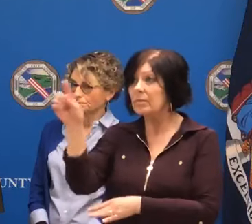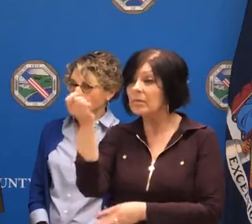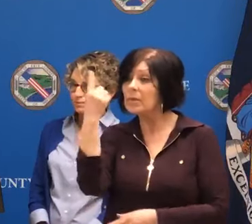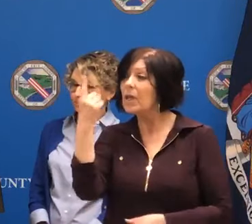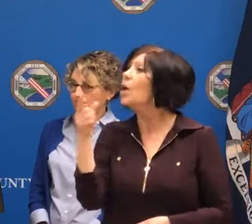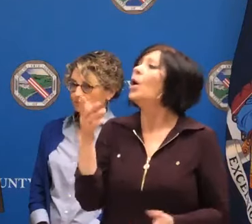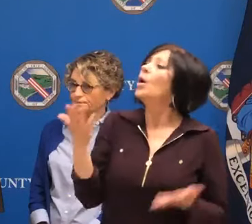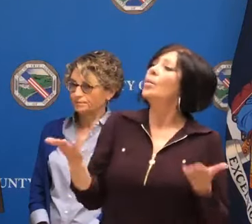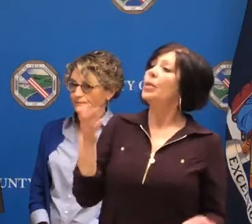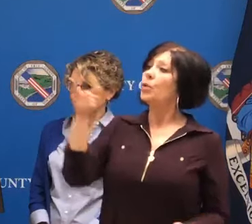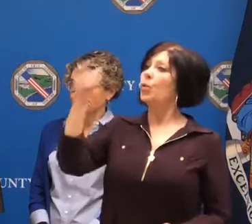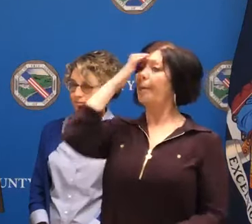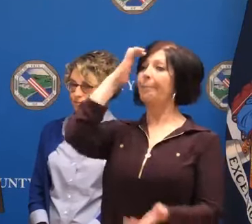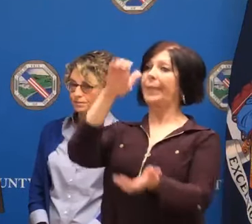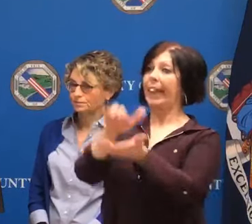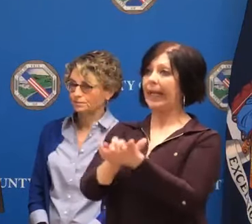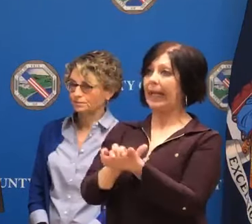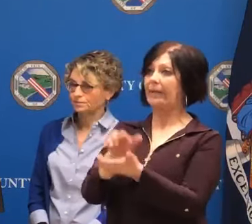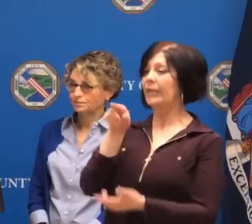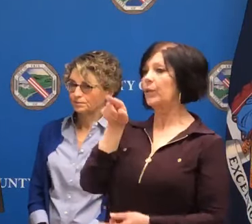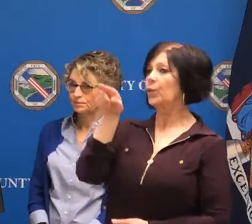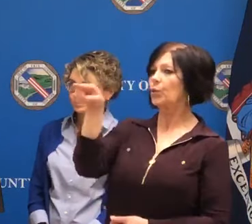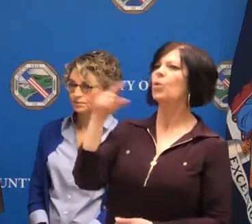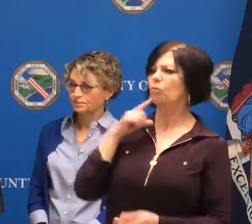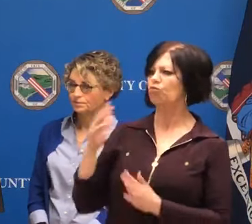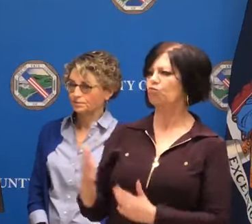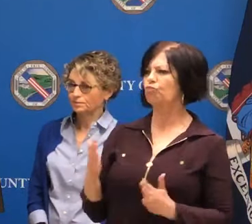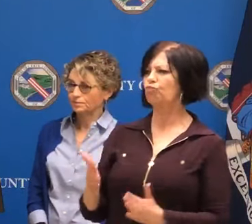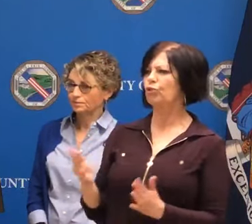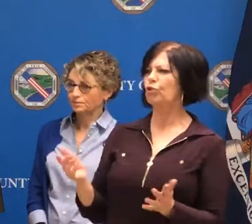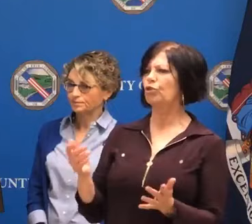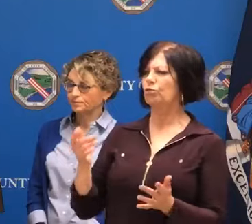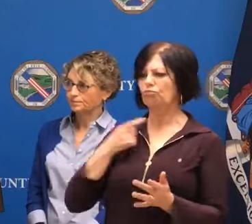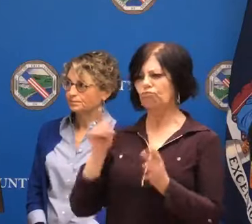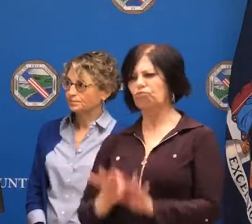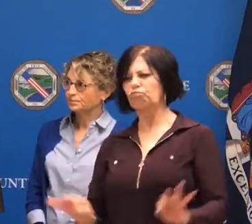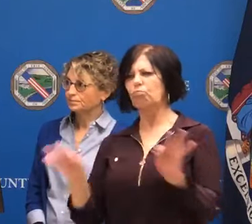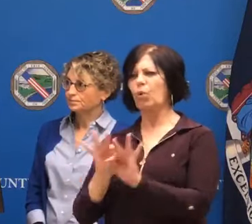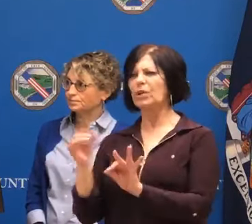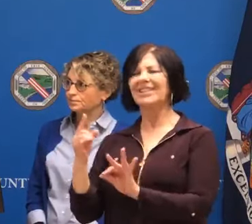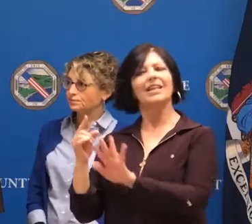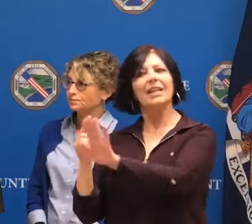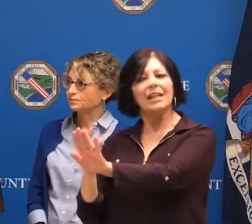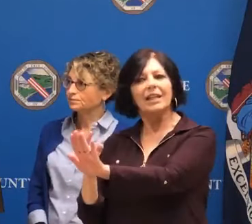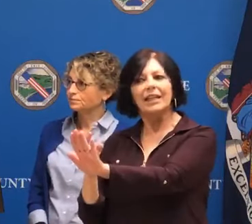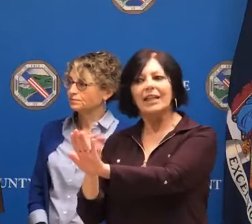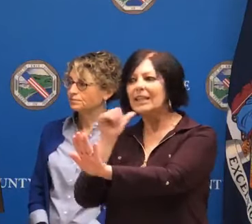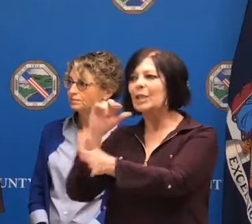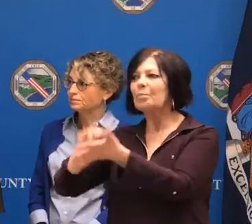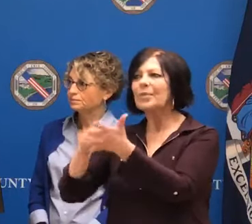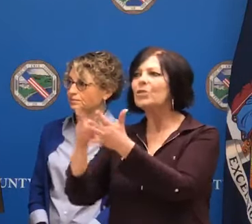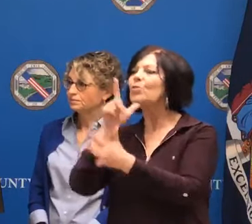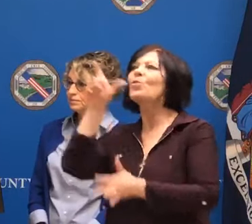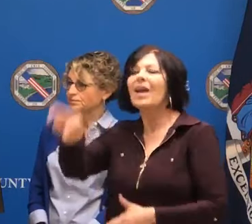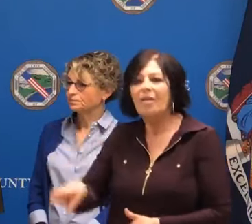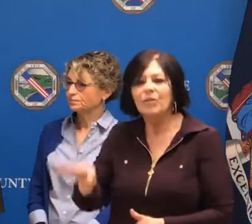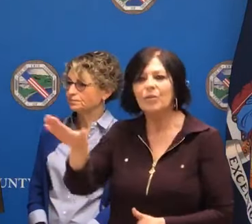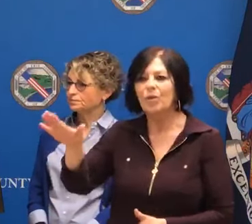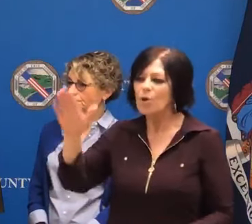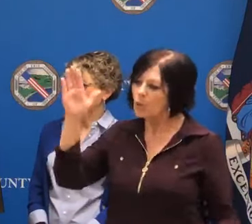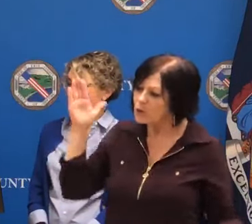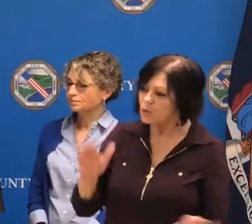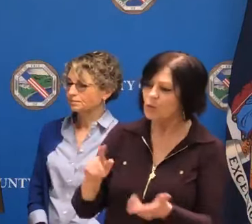just because you believe you prepare and build an essential product does not necessarily mean it, make it so, and you have